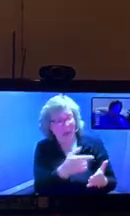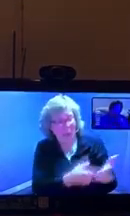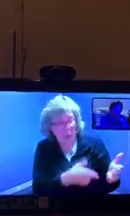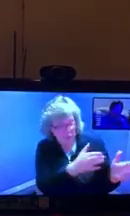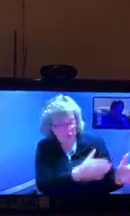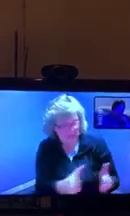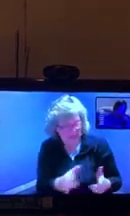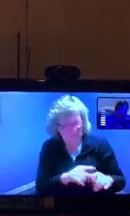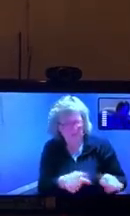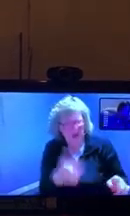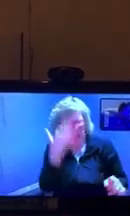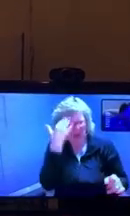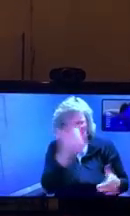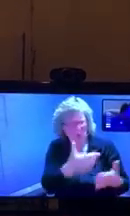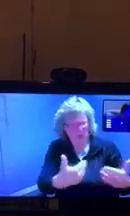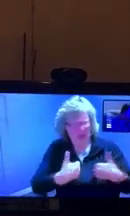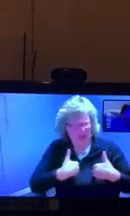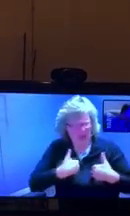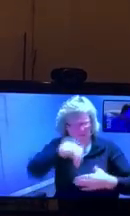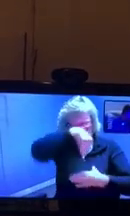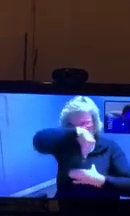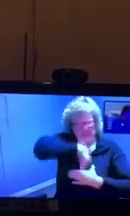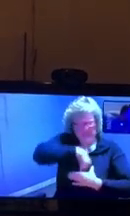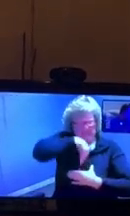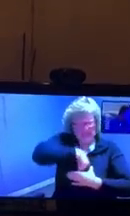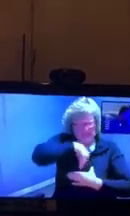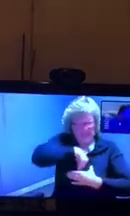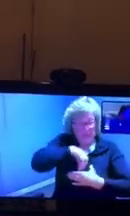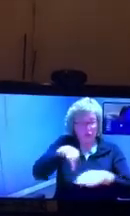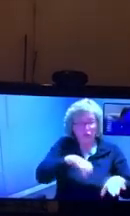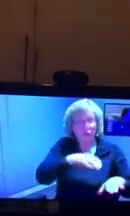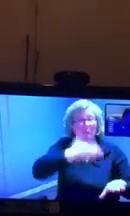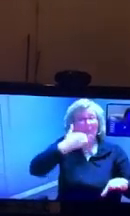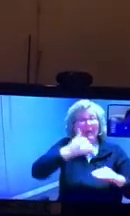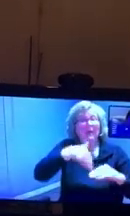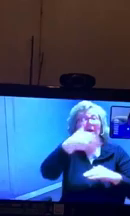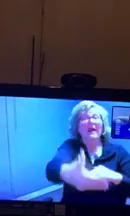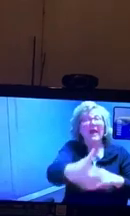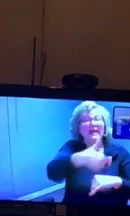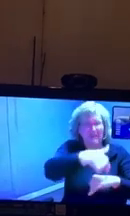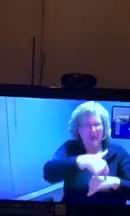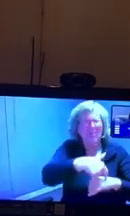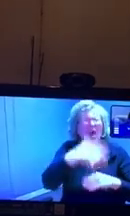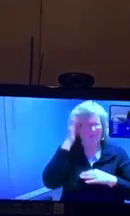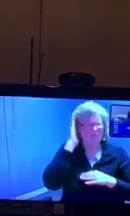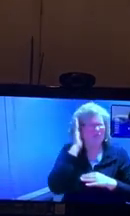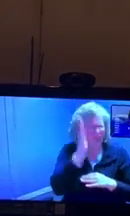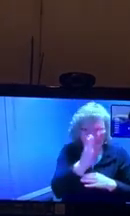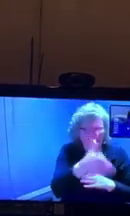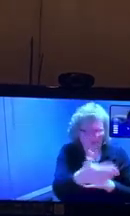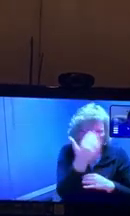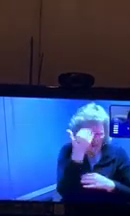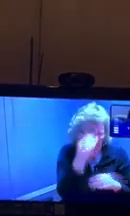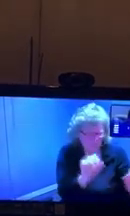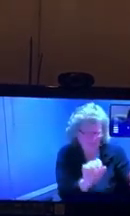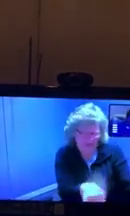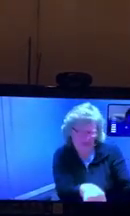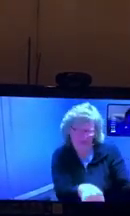have what's in you. You have it in you to do it better next time, and I know you will, because you can. If you don't